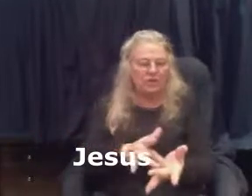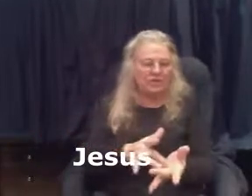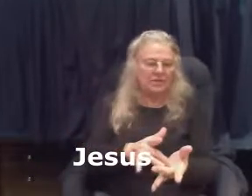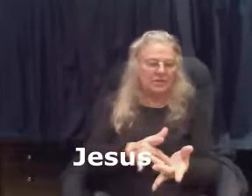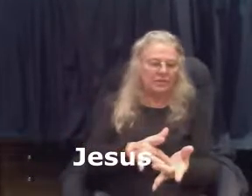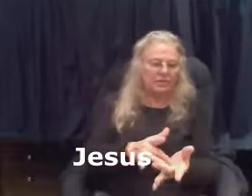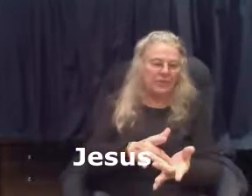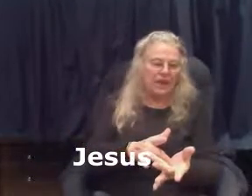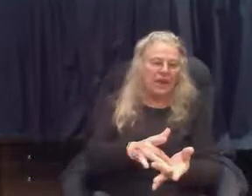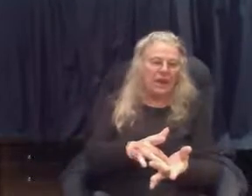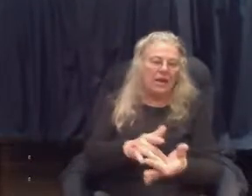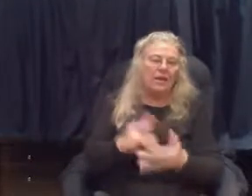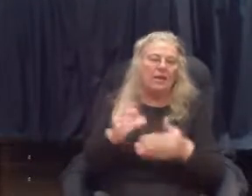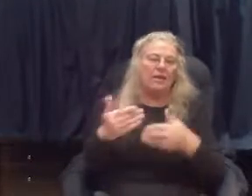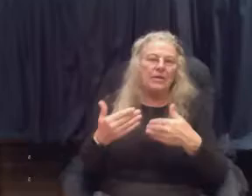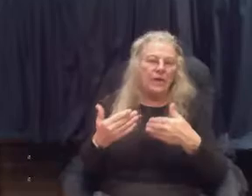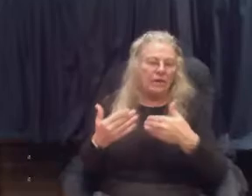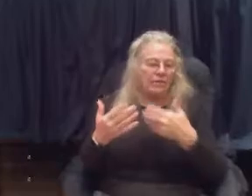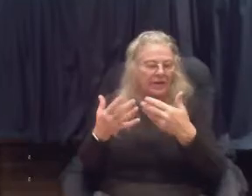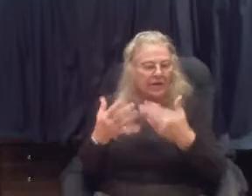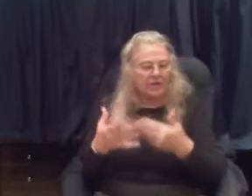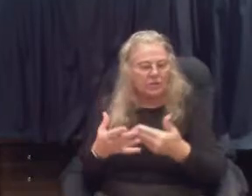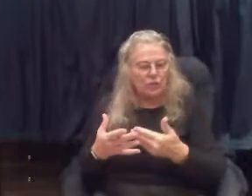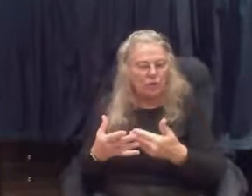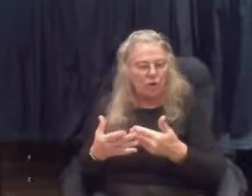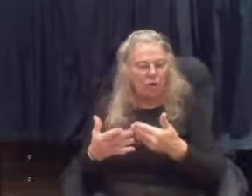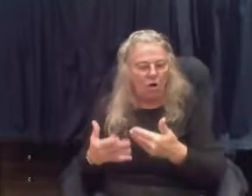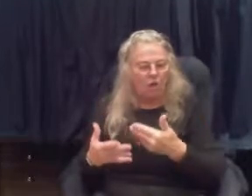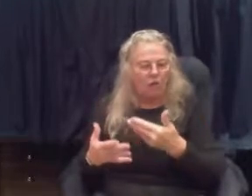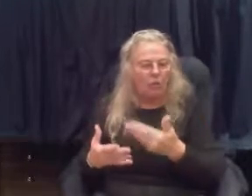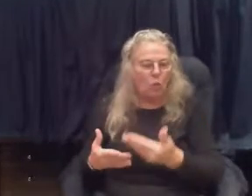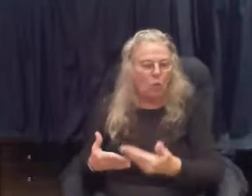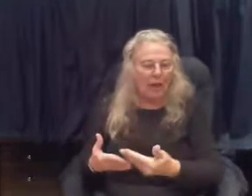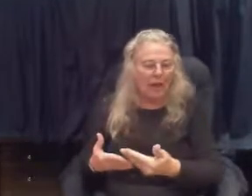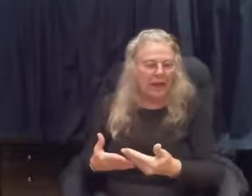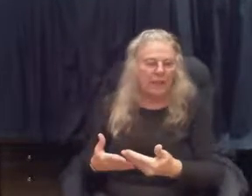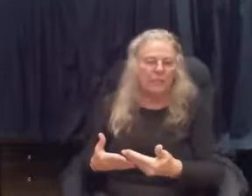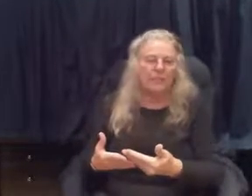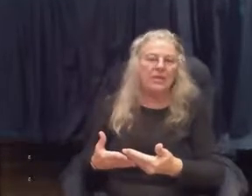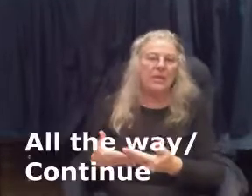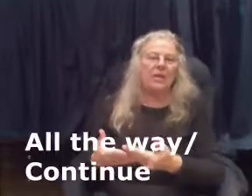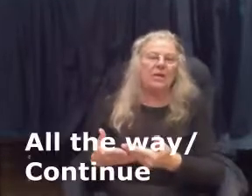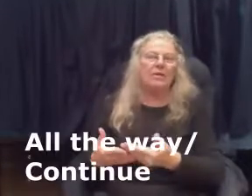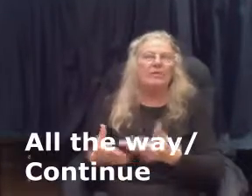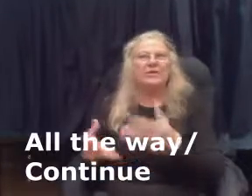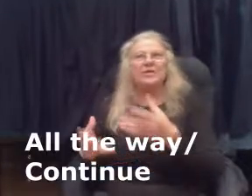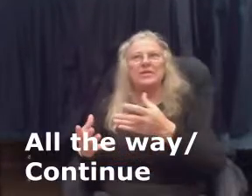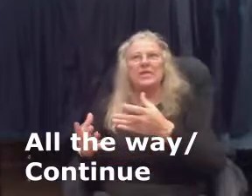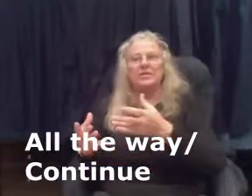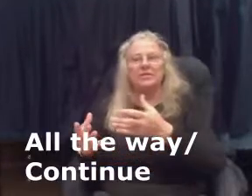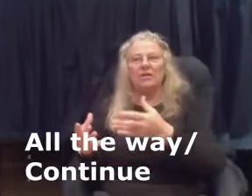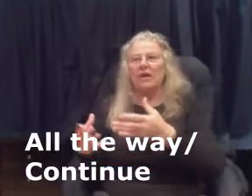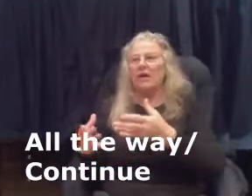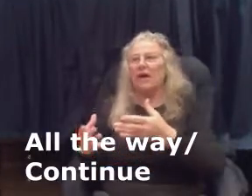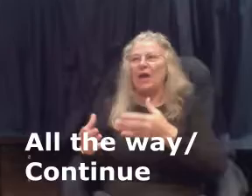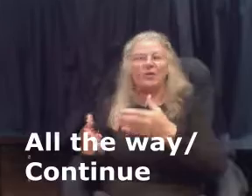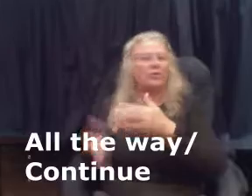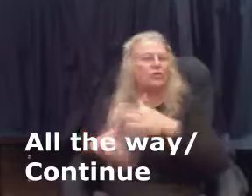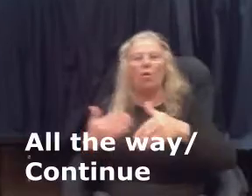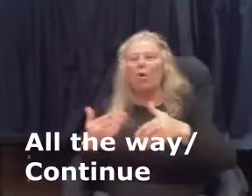Jesus. Now, the next word, all the way, this is, I could do all